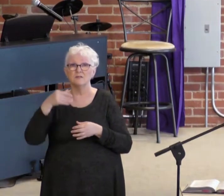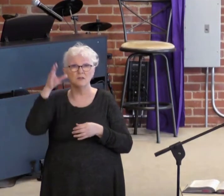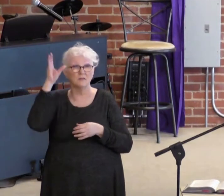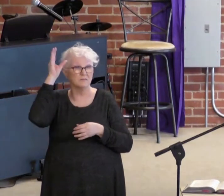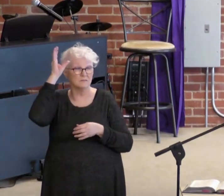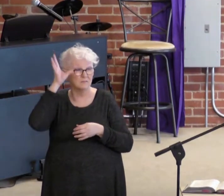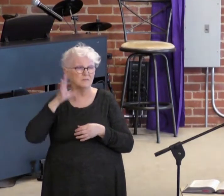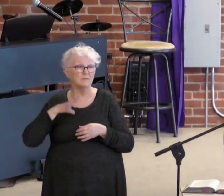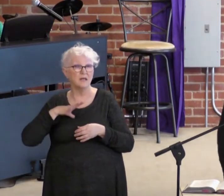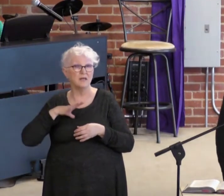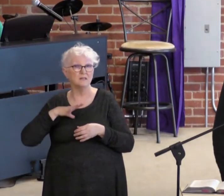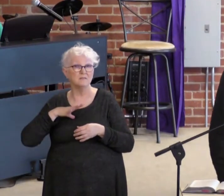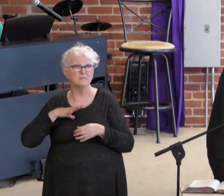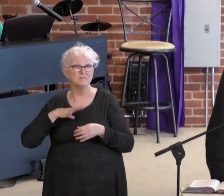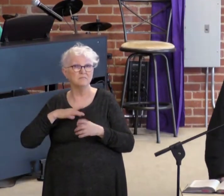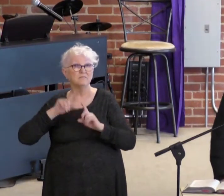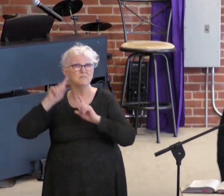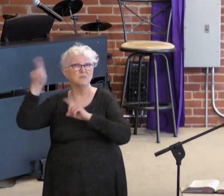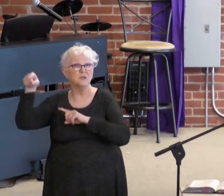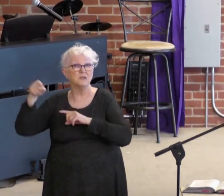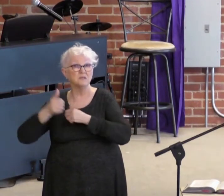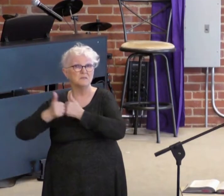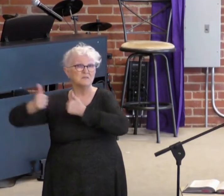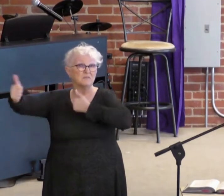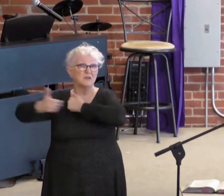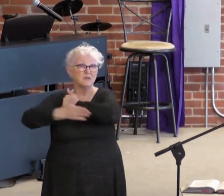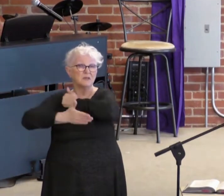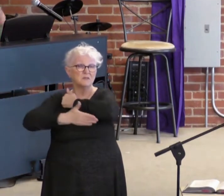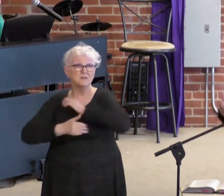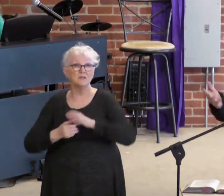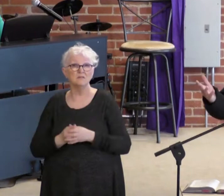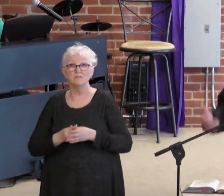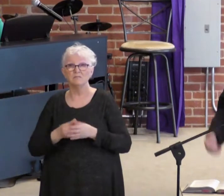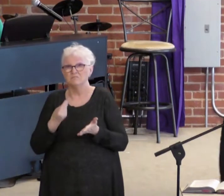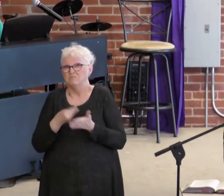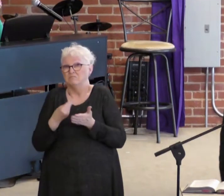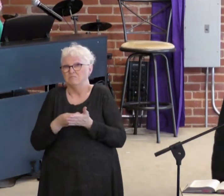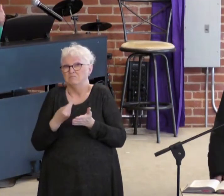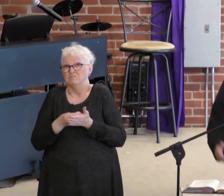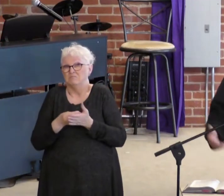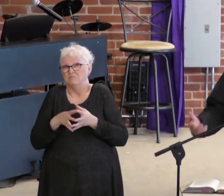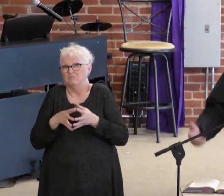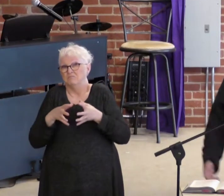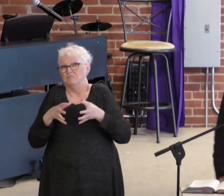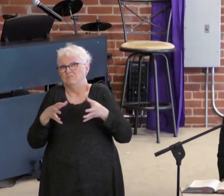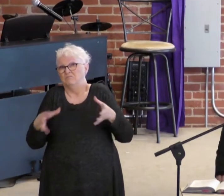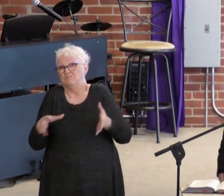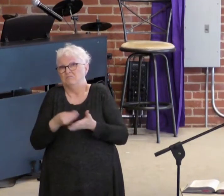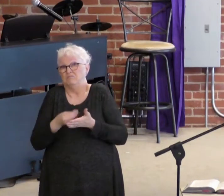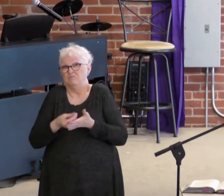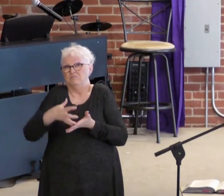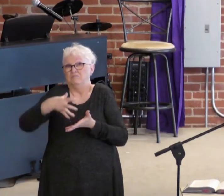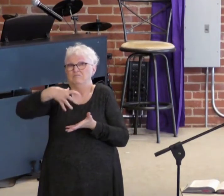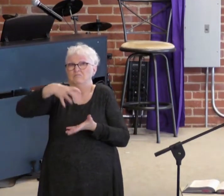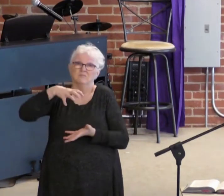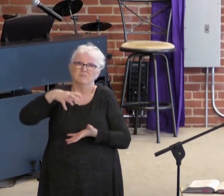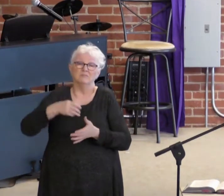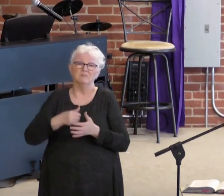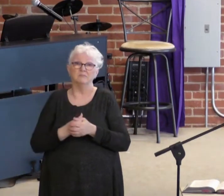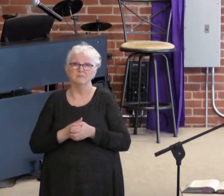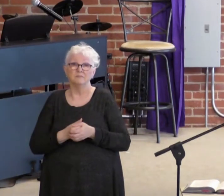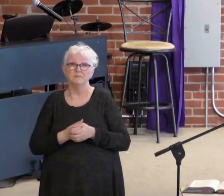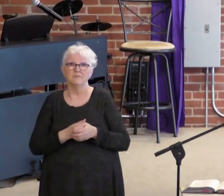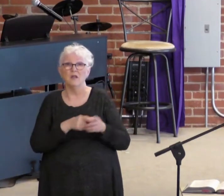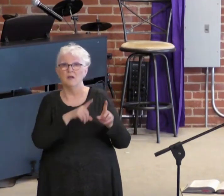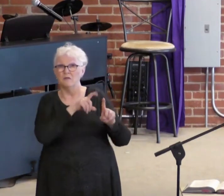he had so much money in his pocket, and he had came from a good home, a